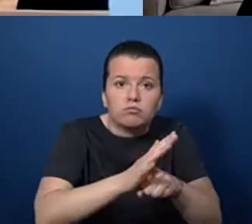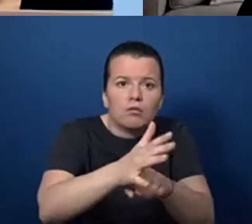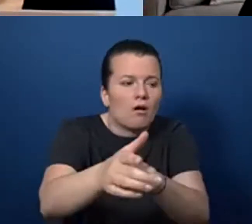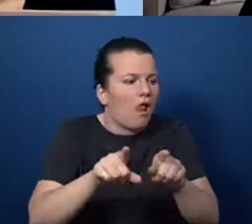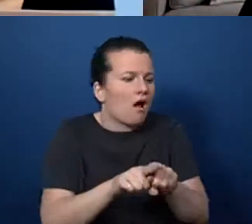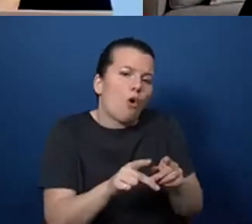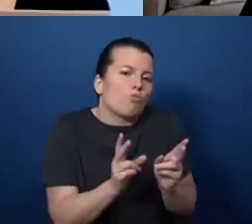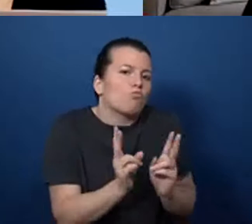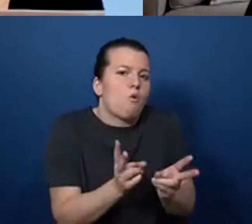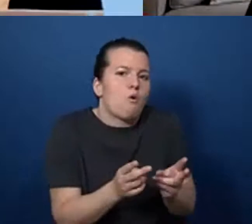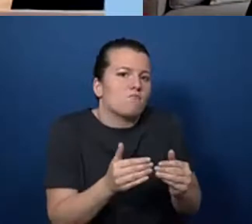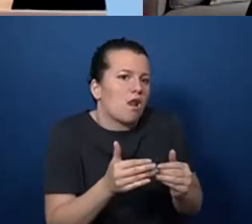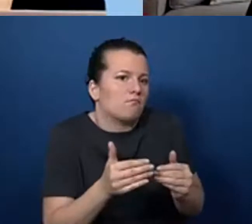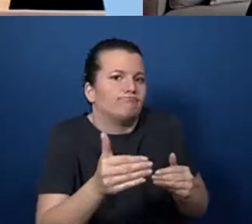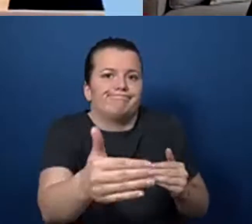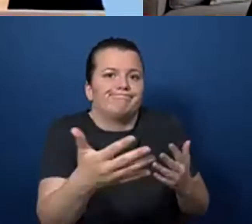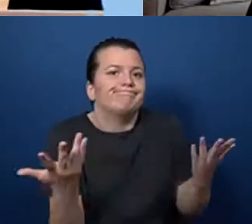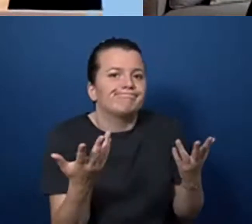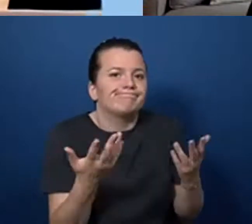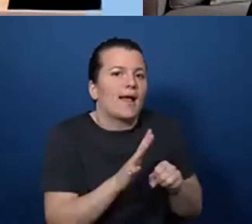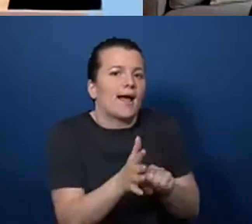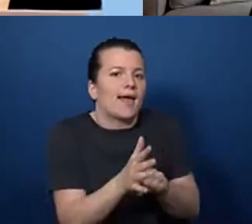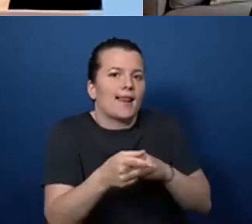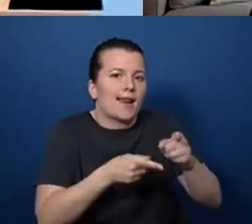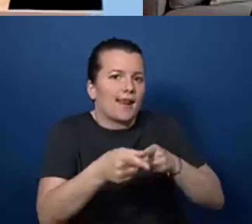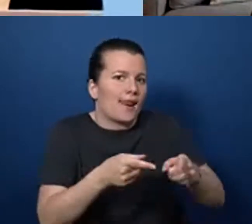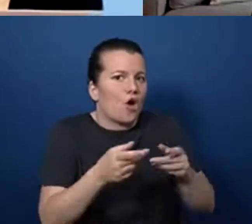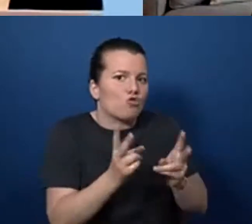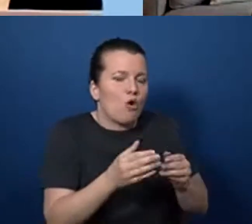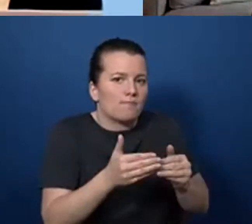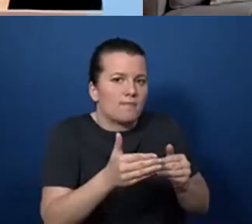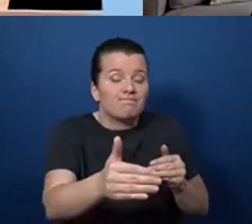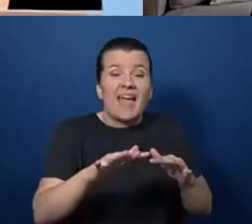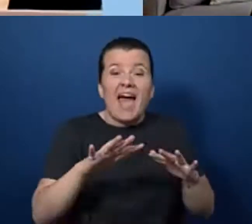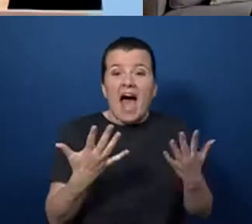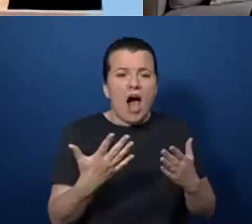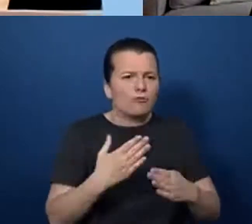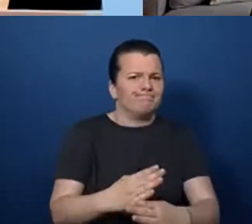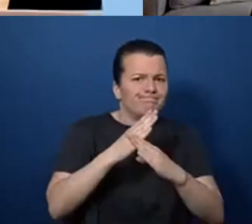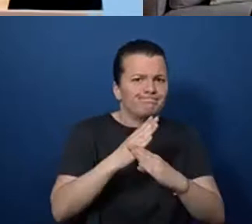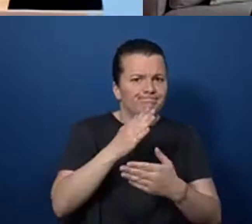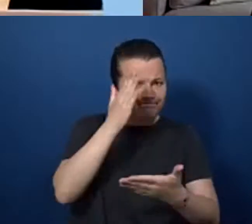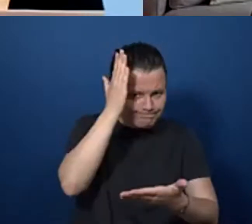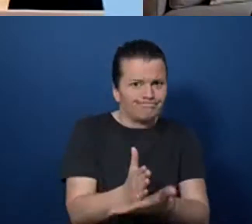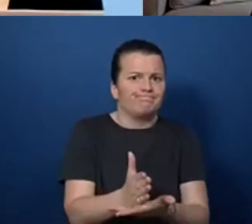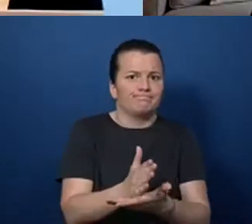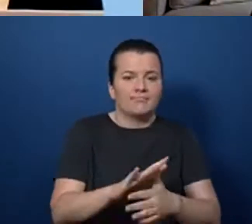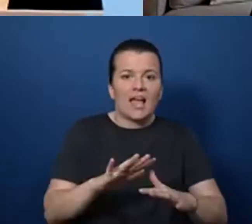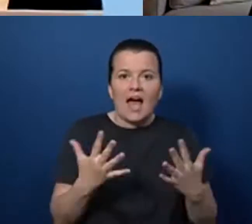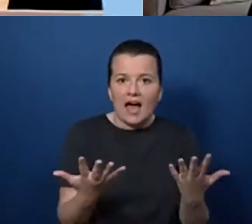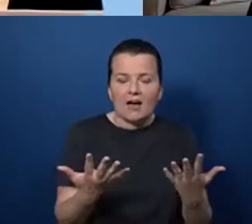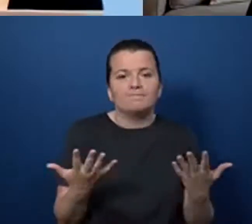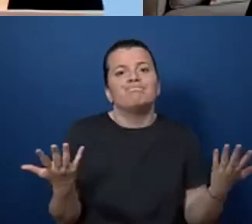How to prevent that? I think it's, again, this goes back to this idea of creating an inclusive school